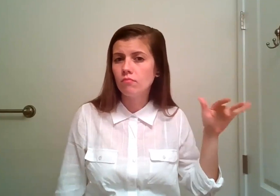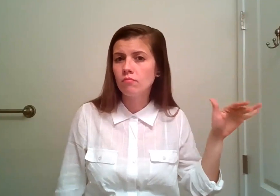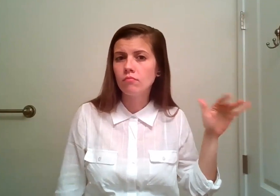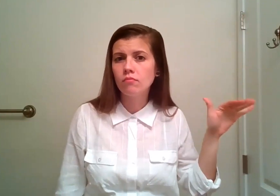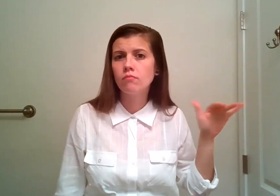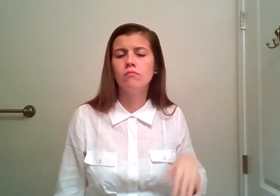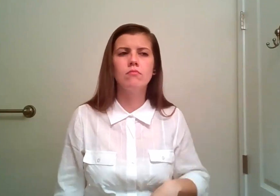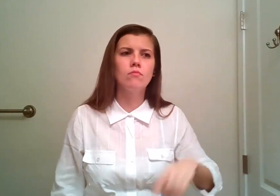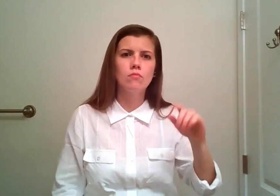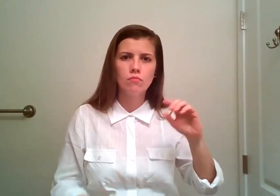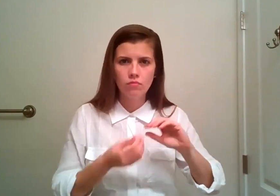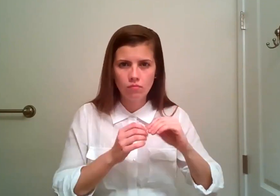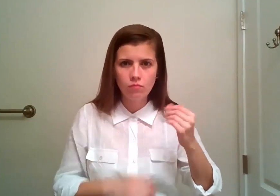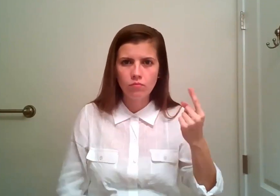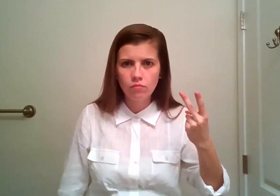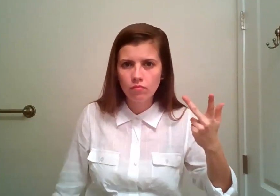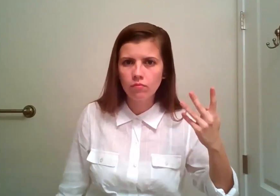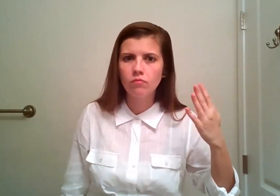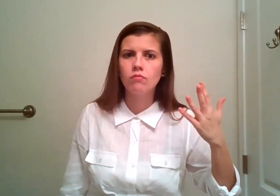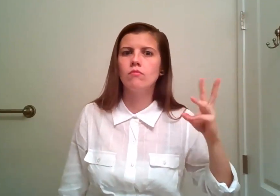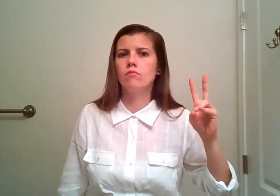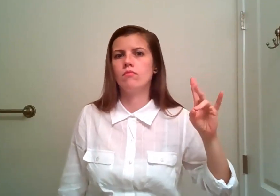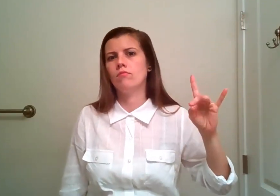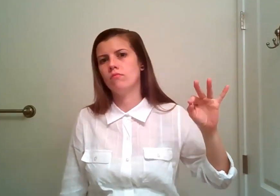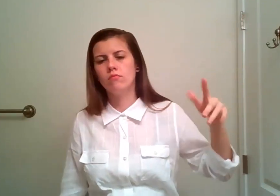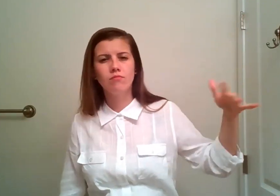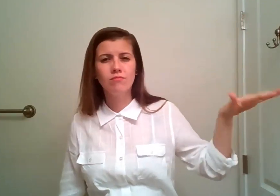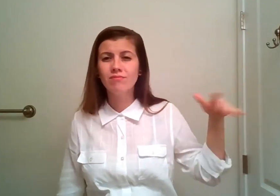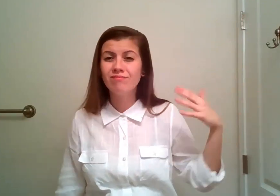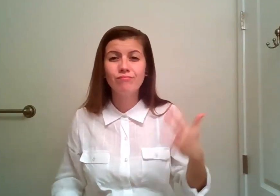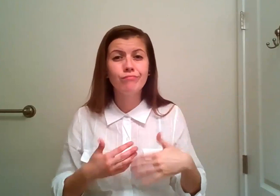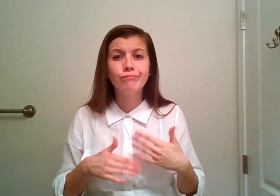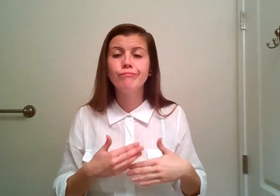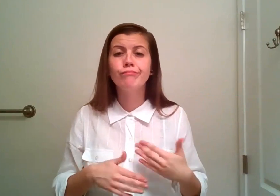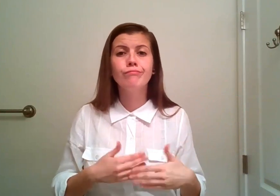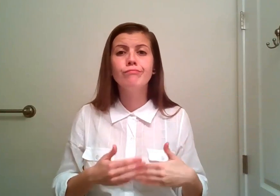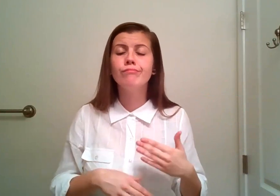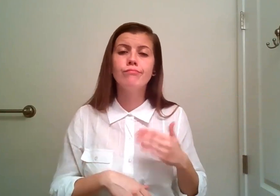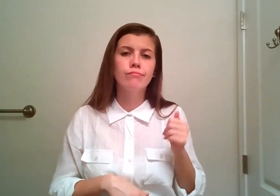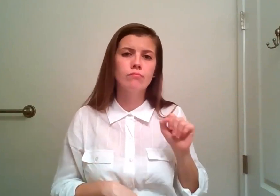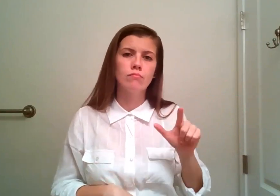Learned my ABCs fairly easy. My numbers came very easy to